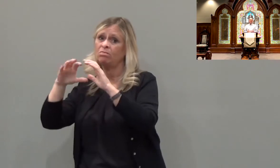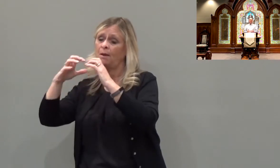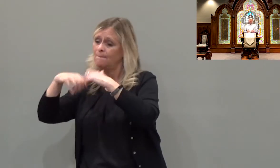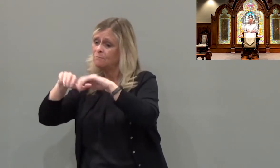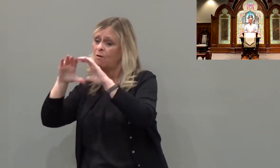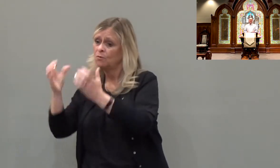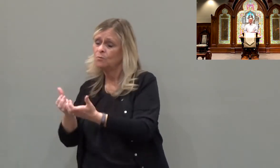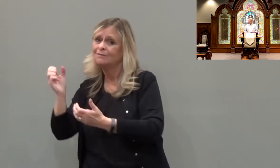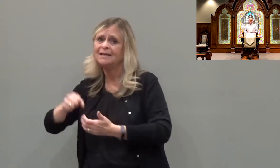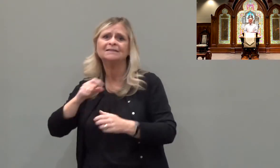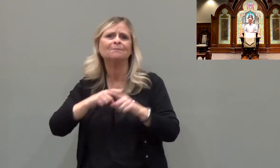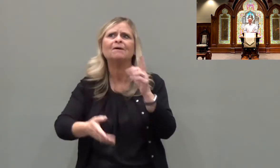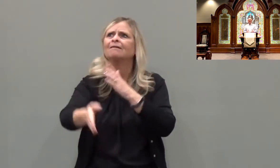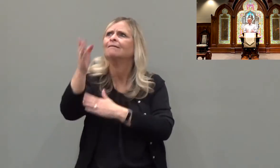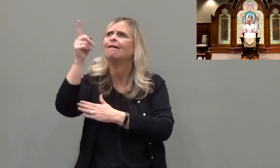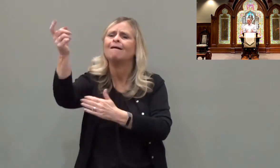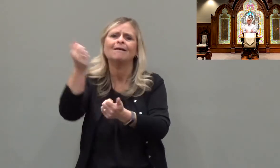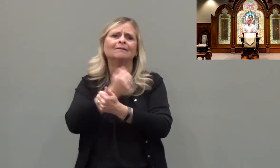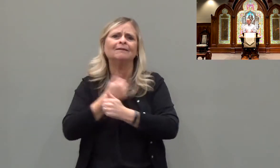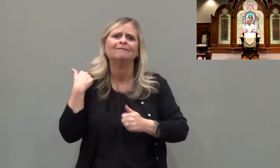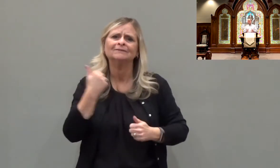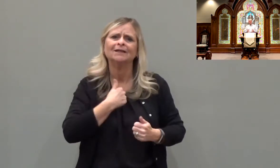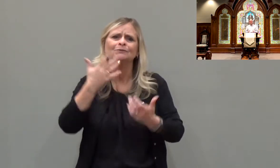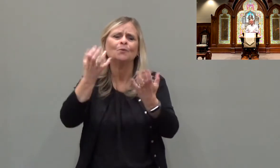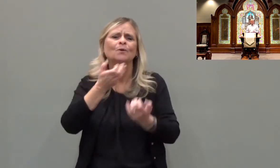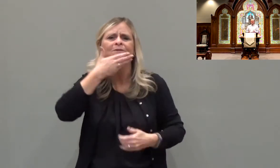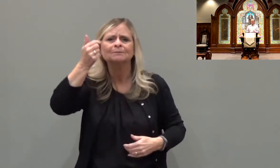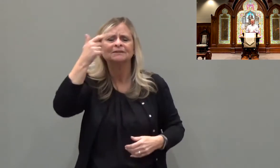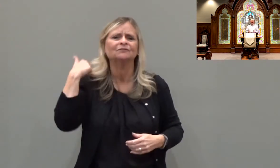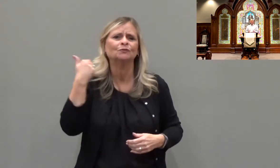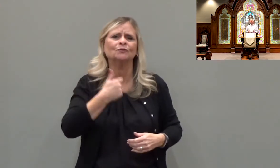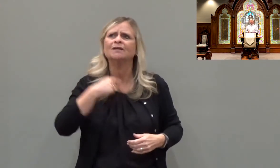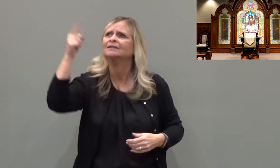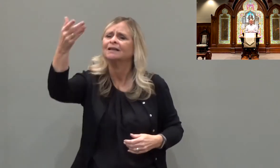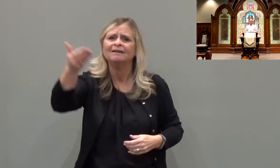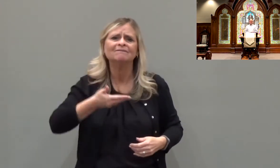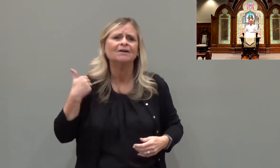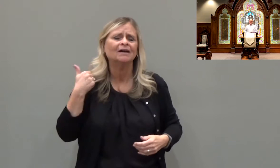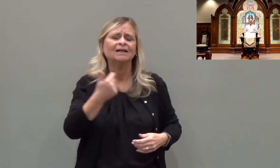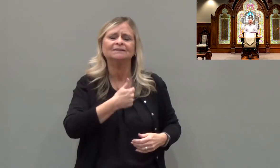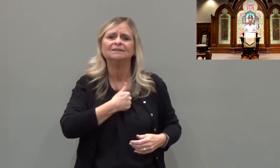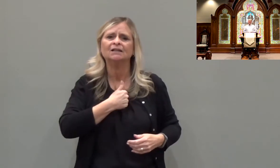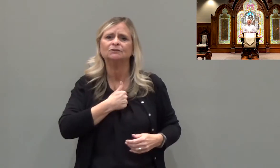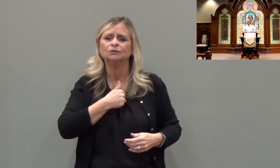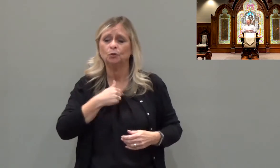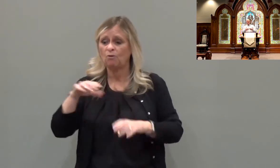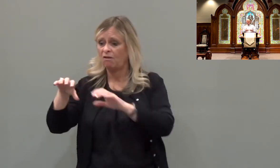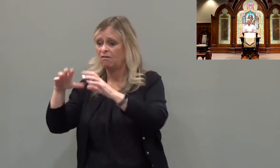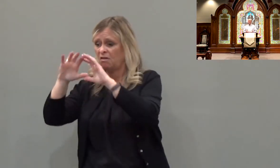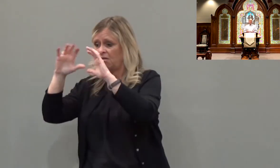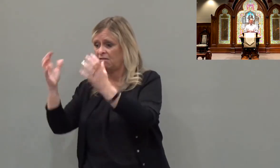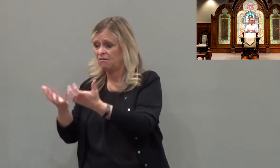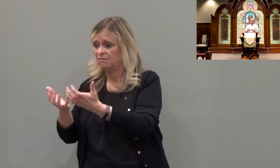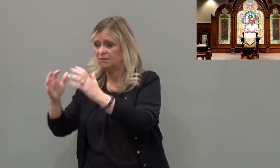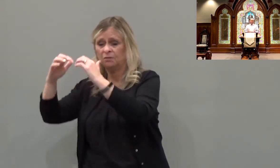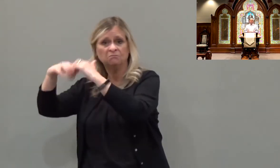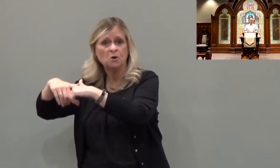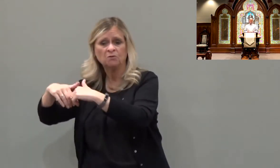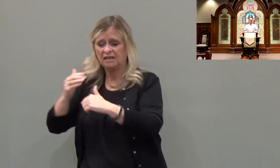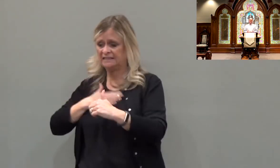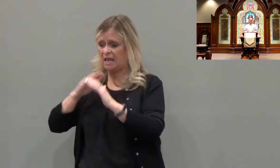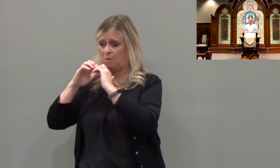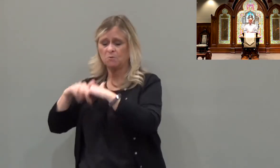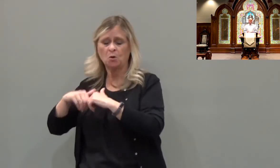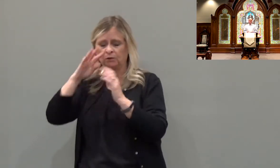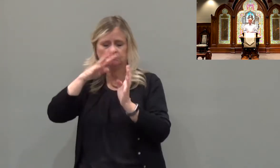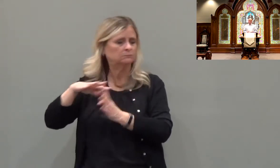us and wants the best for us and invites us to turn from our brokenness and let God begin to do his work